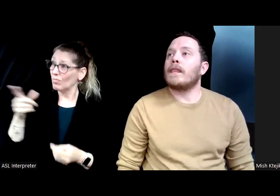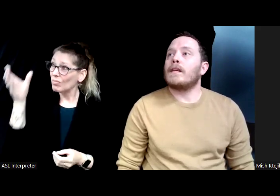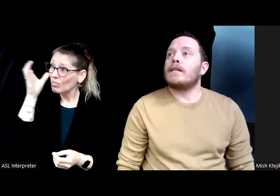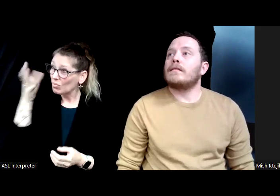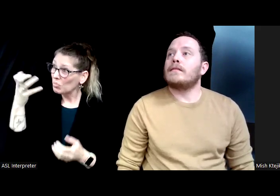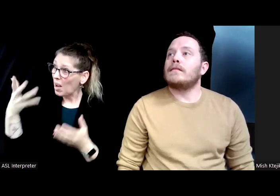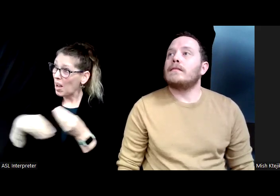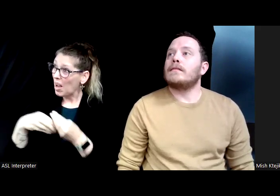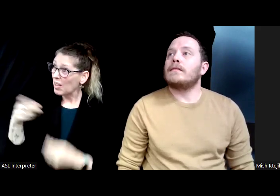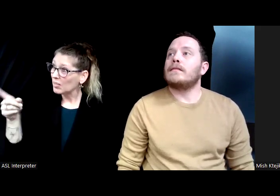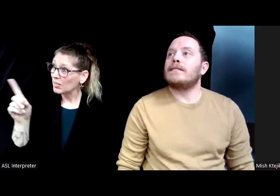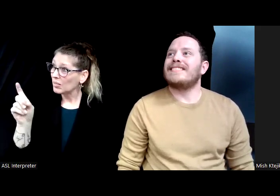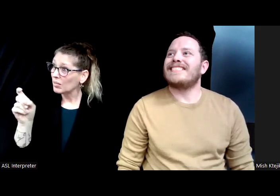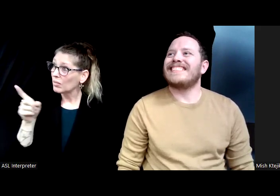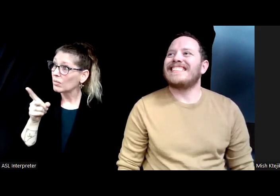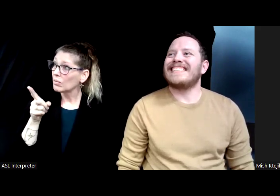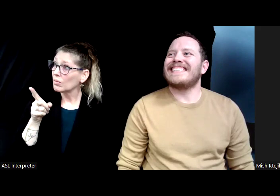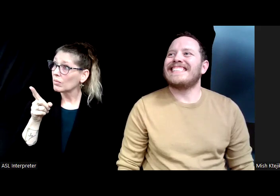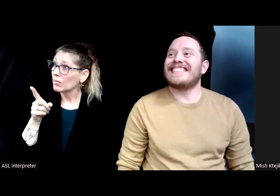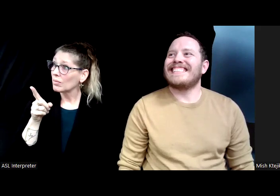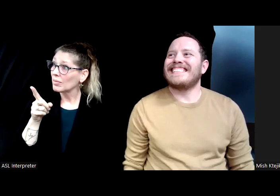You want to say something, Colleen?